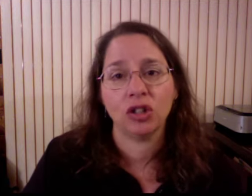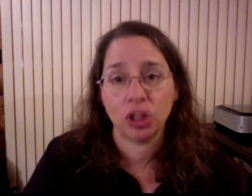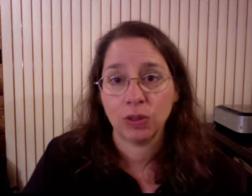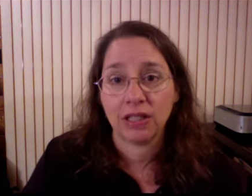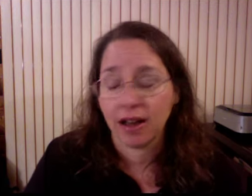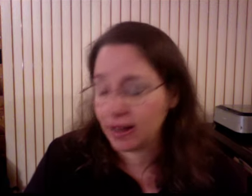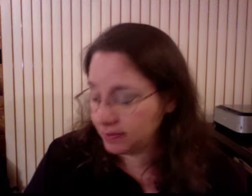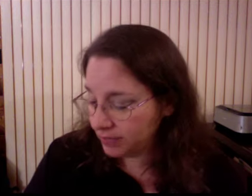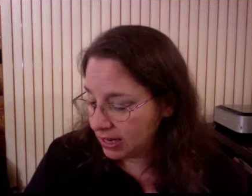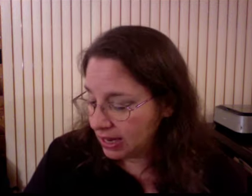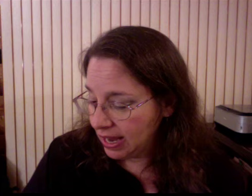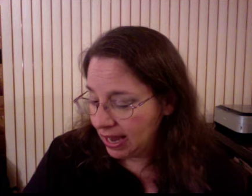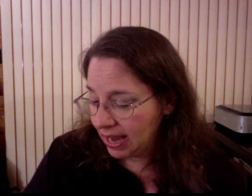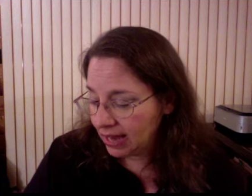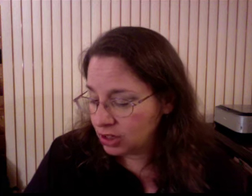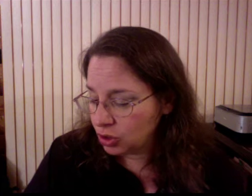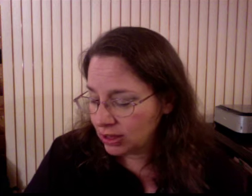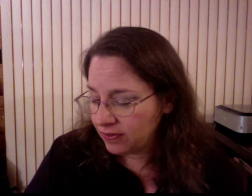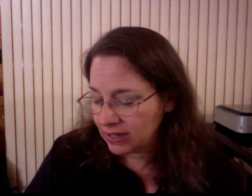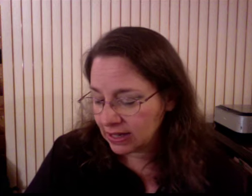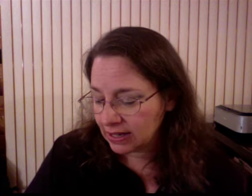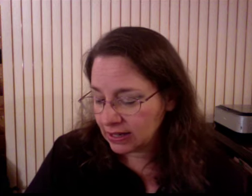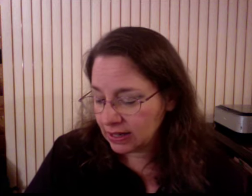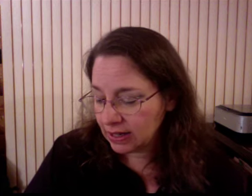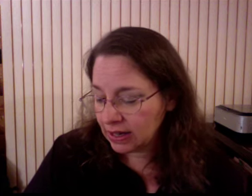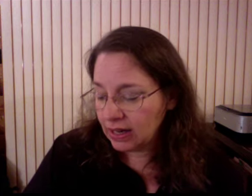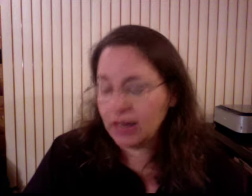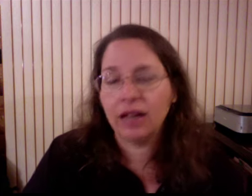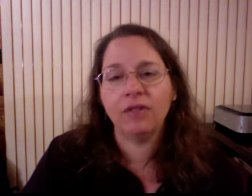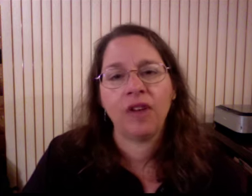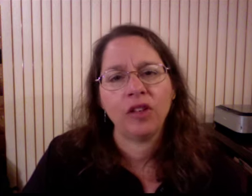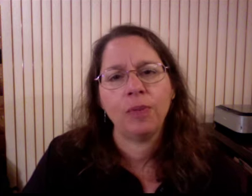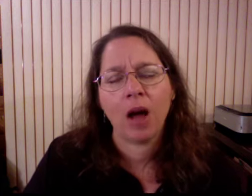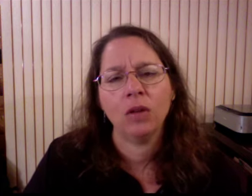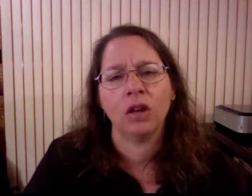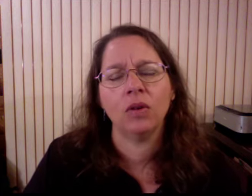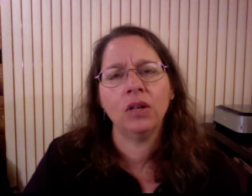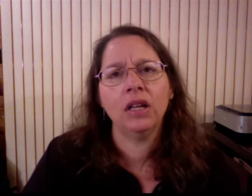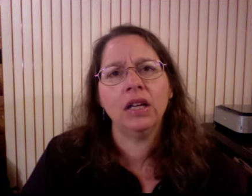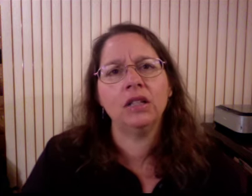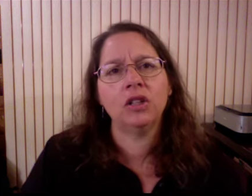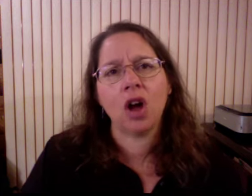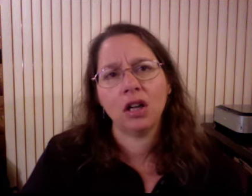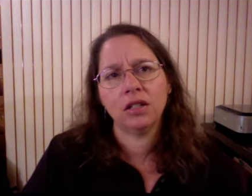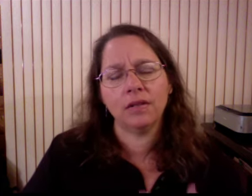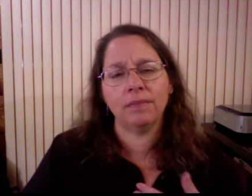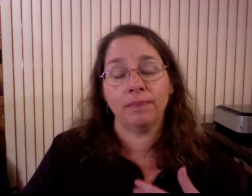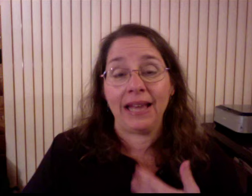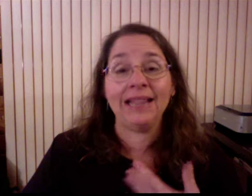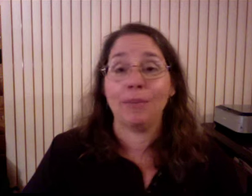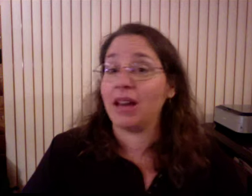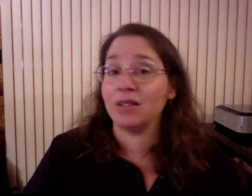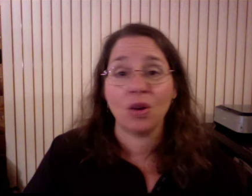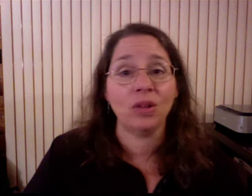was dying. And during the visit, Father Paulo talked mainly about his own life